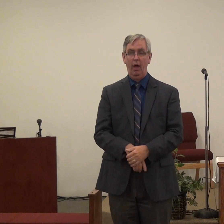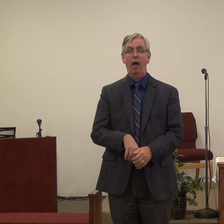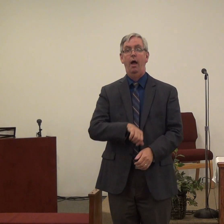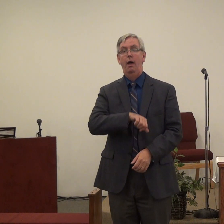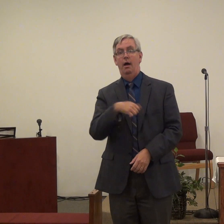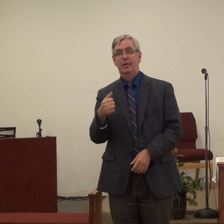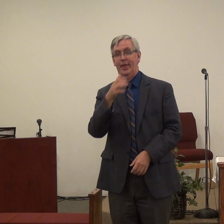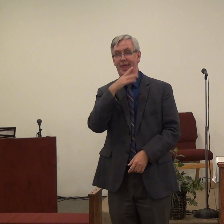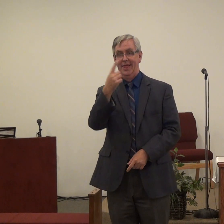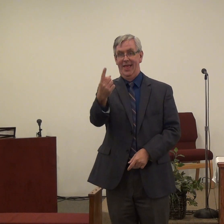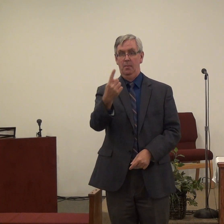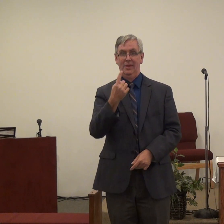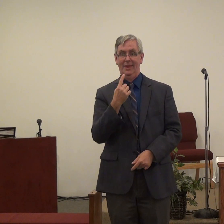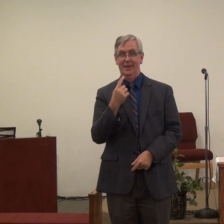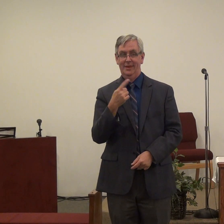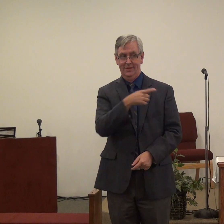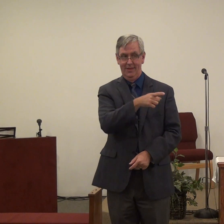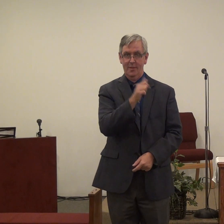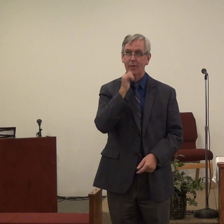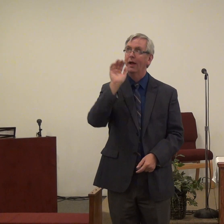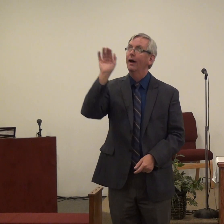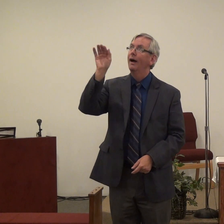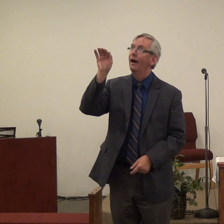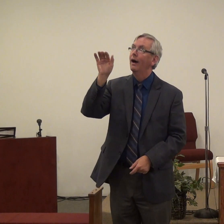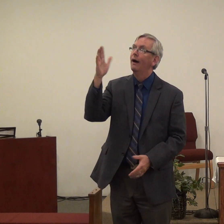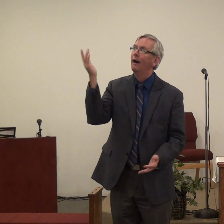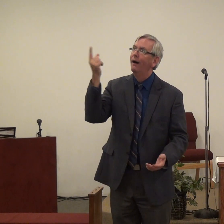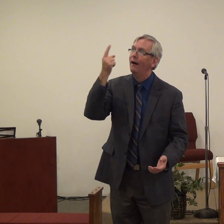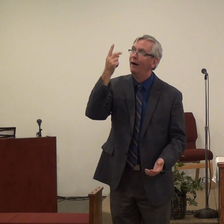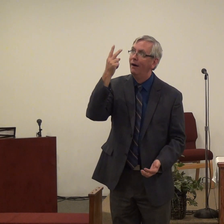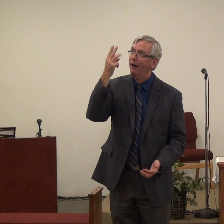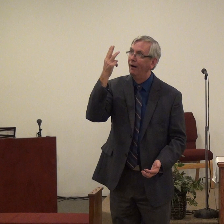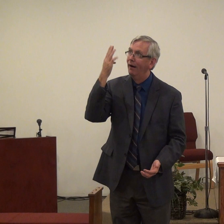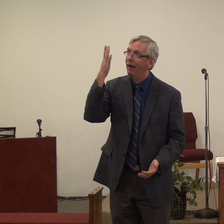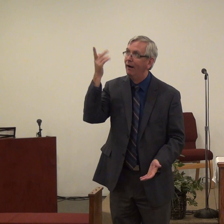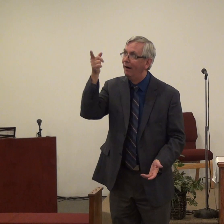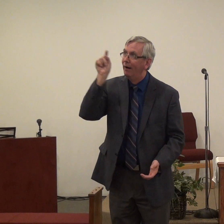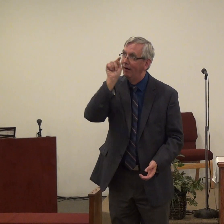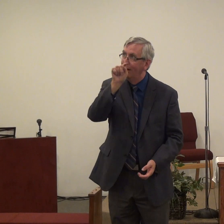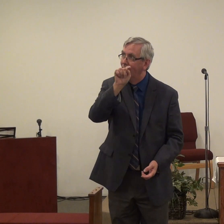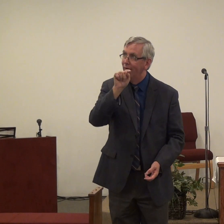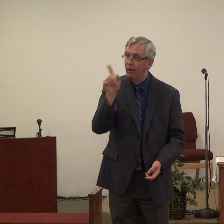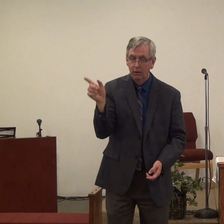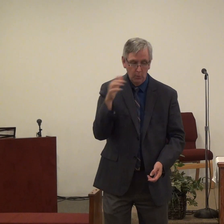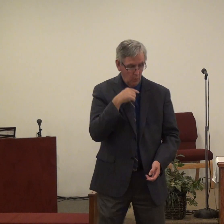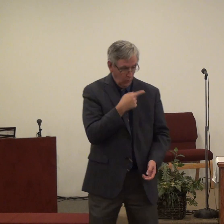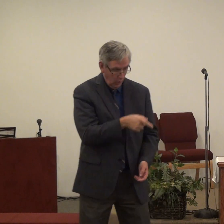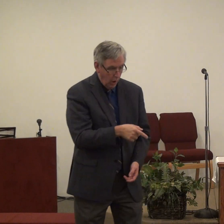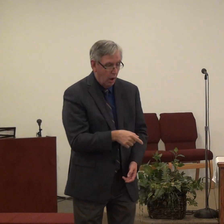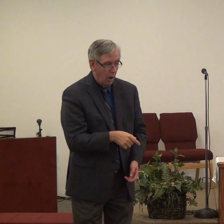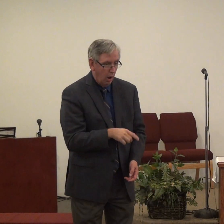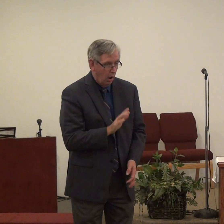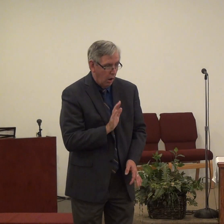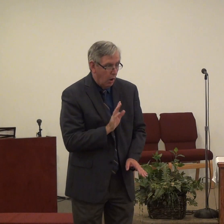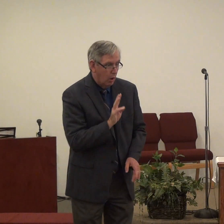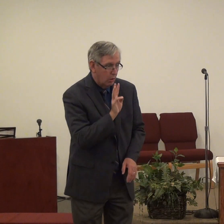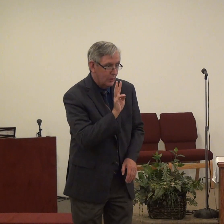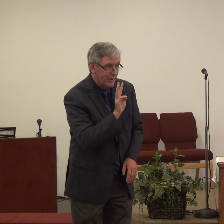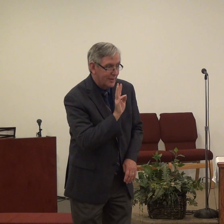got on. She pushed the button, and another lady came in behind us. So Amanda asked her what floor she wanted, and the